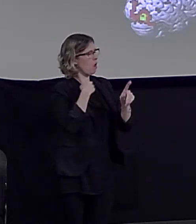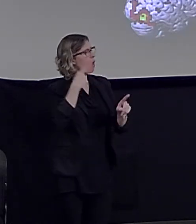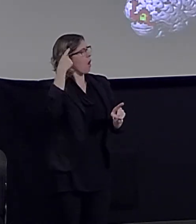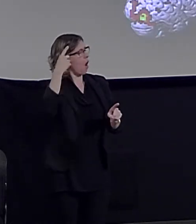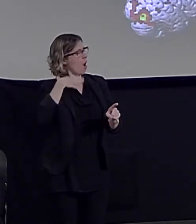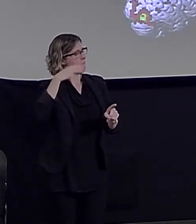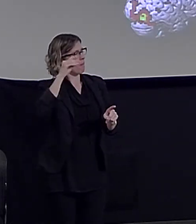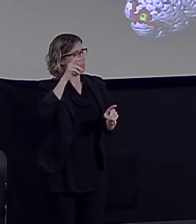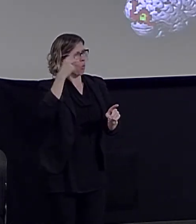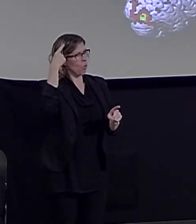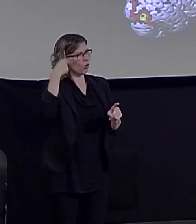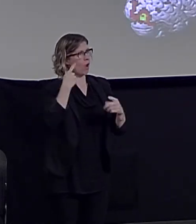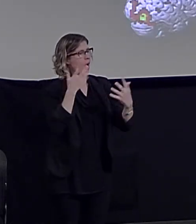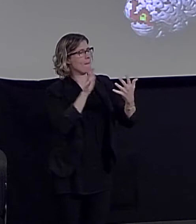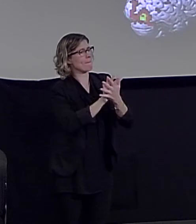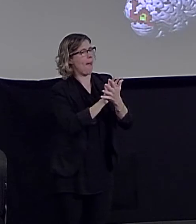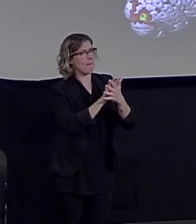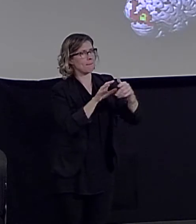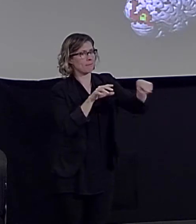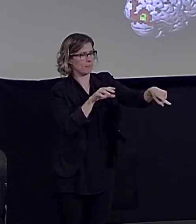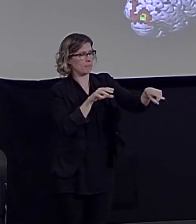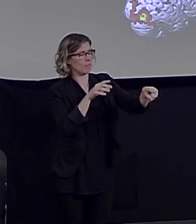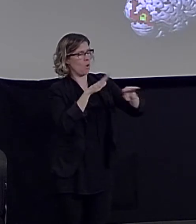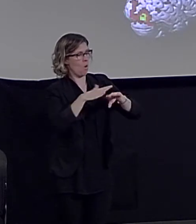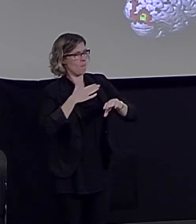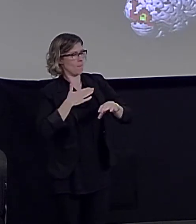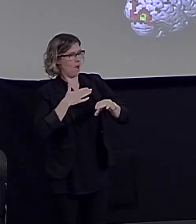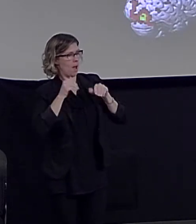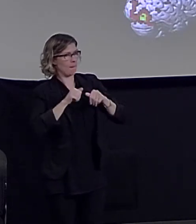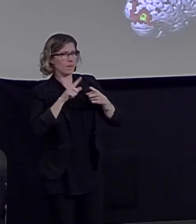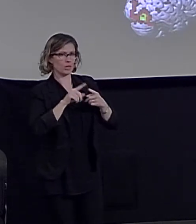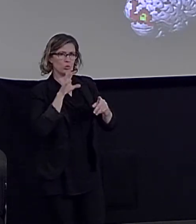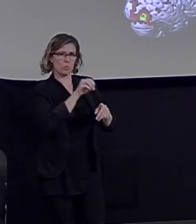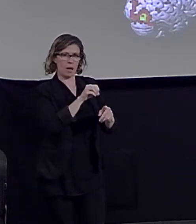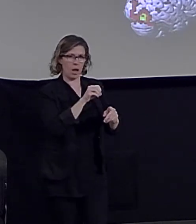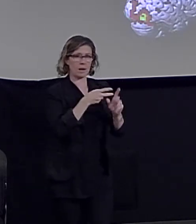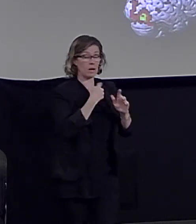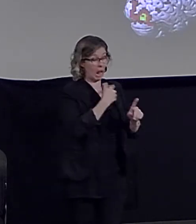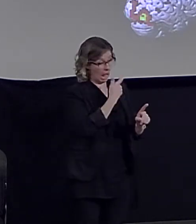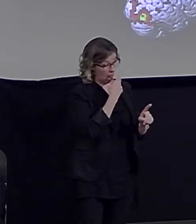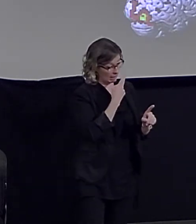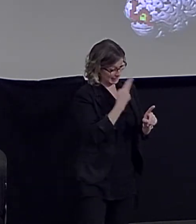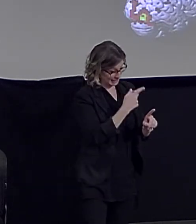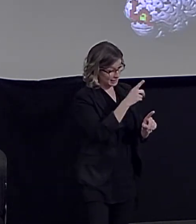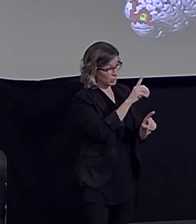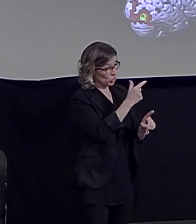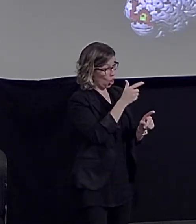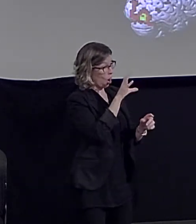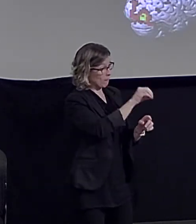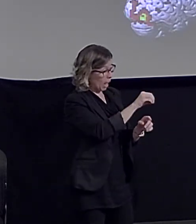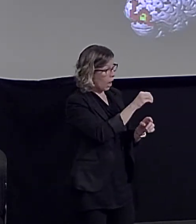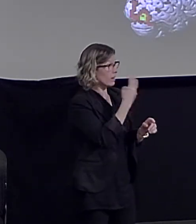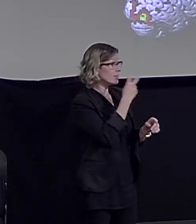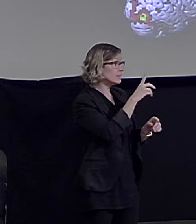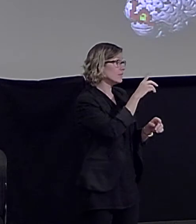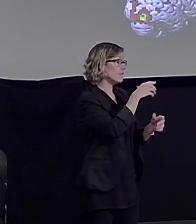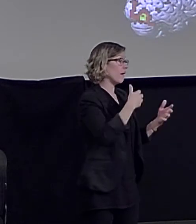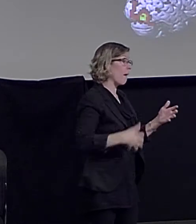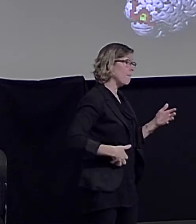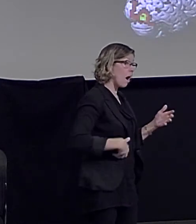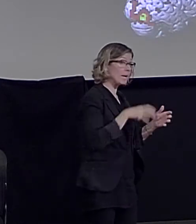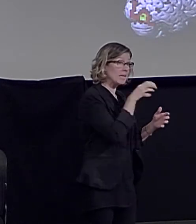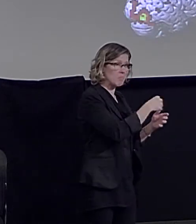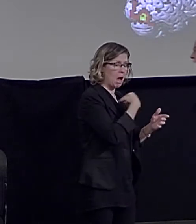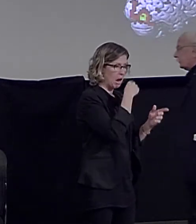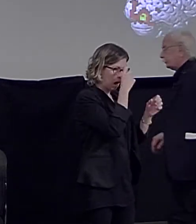capacity to bite. It's exactly as if a human being were biting, and the same for the monkey. But for